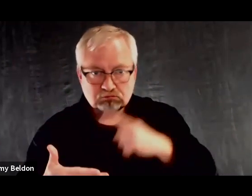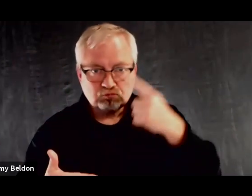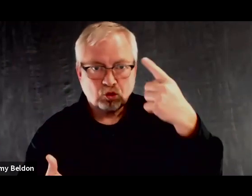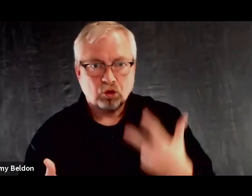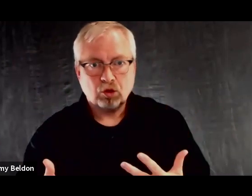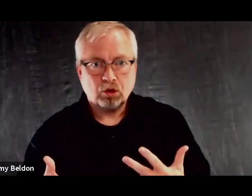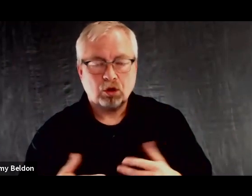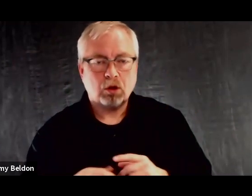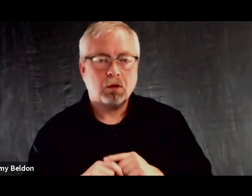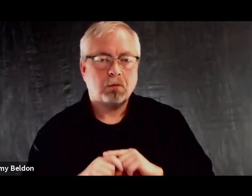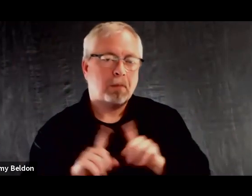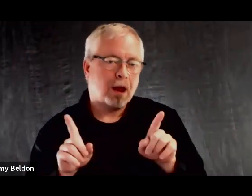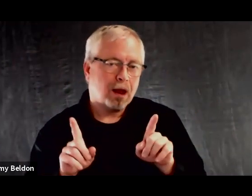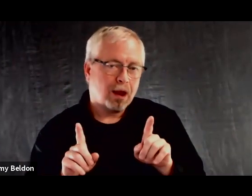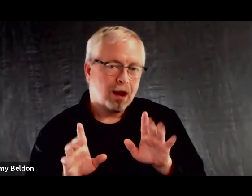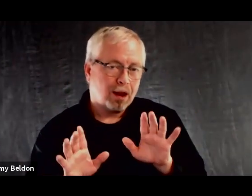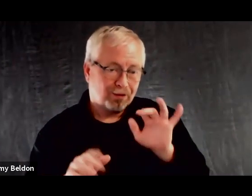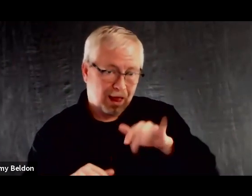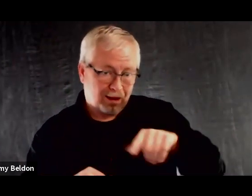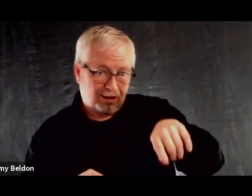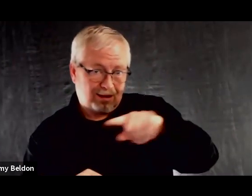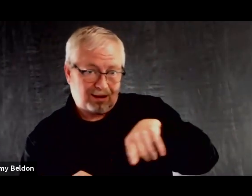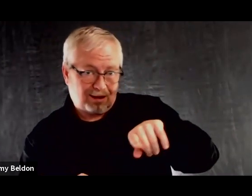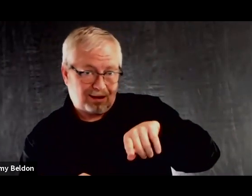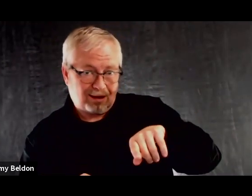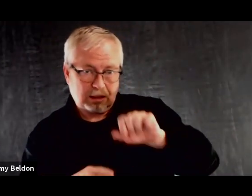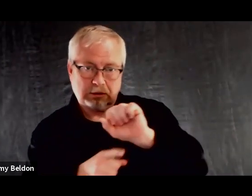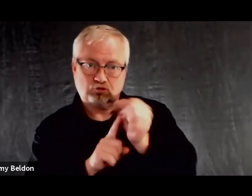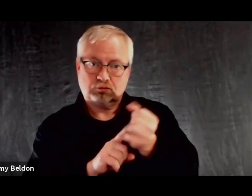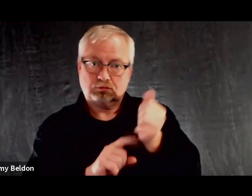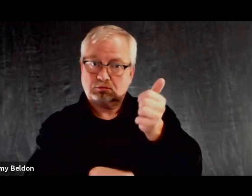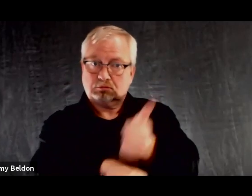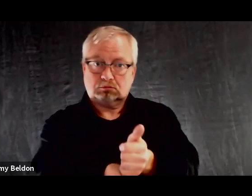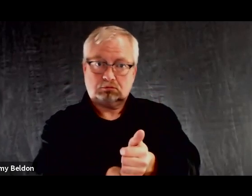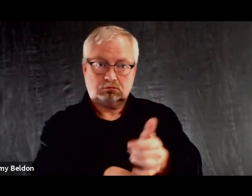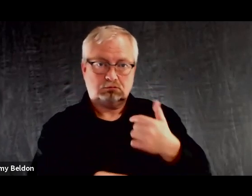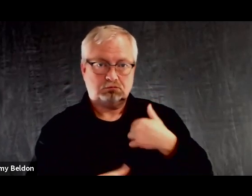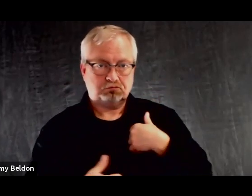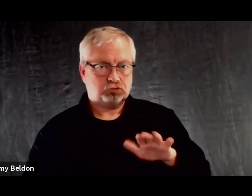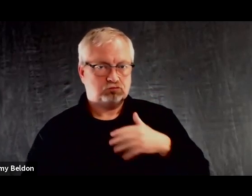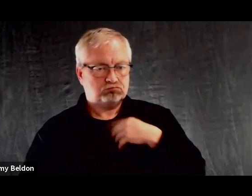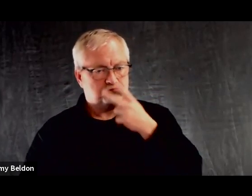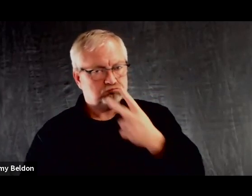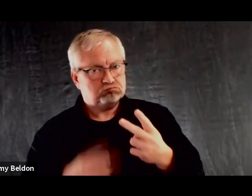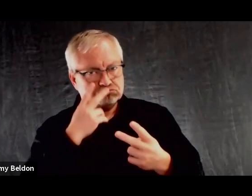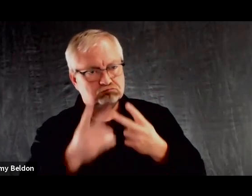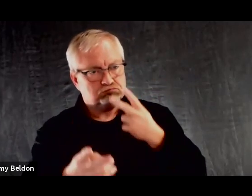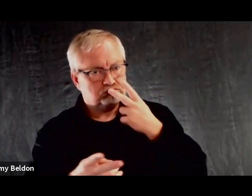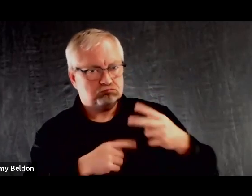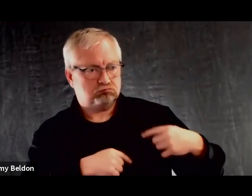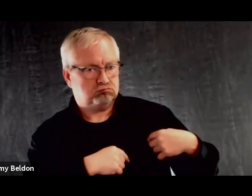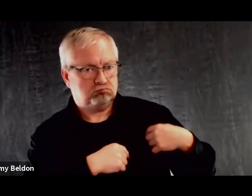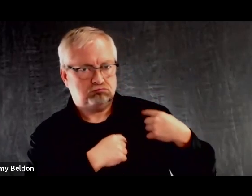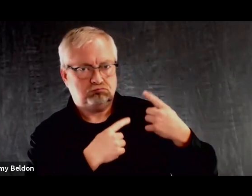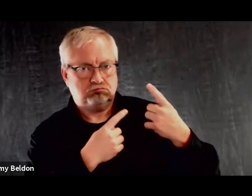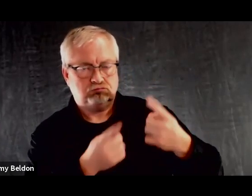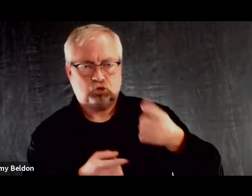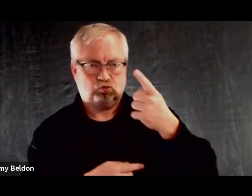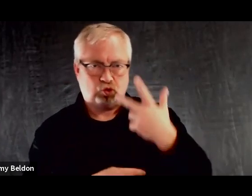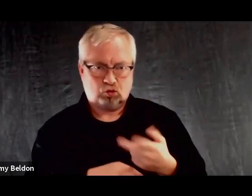are situations in which it's, we're seeing transmission and we're expecting to see